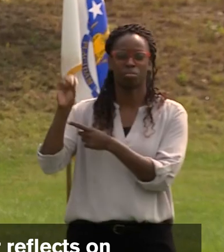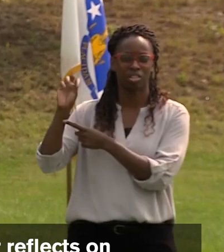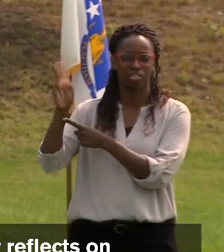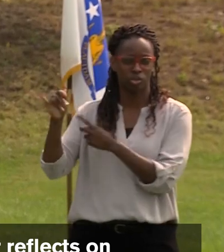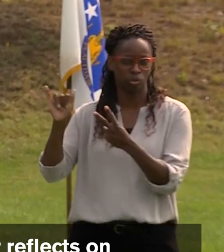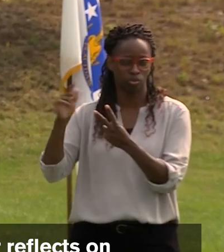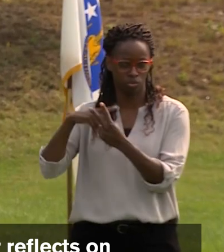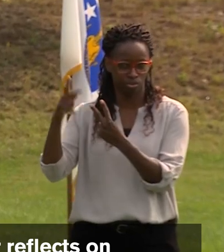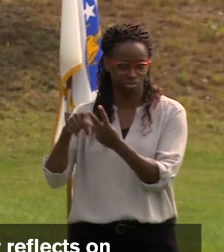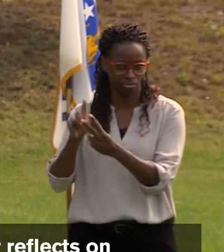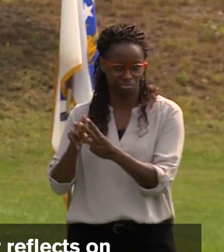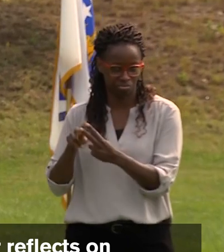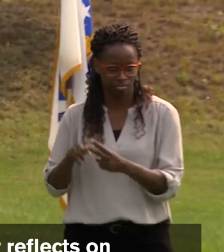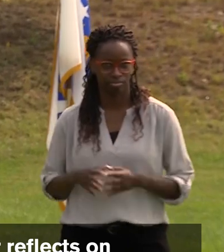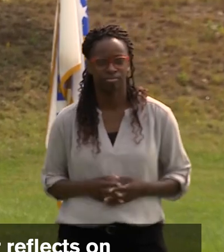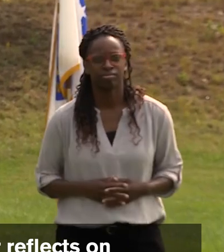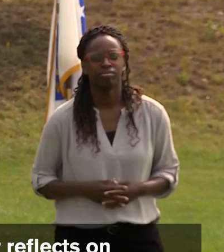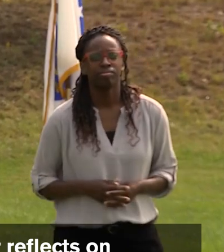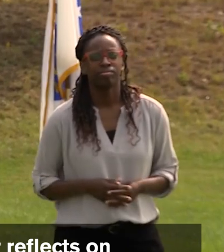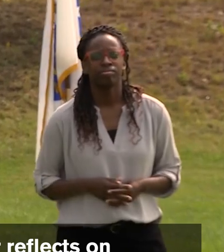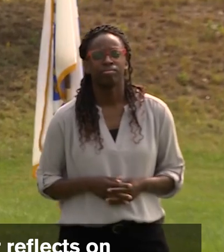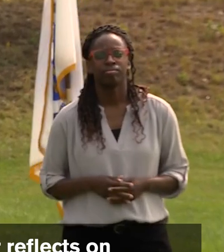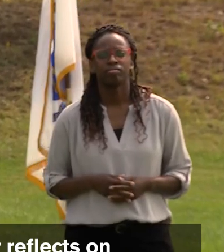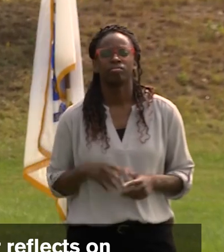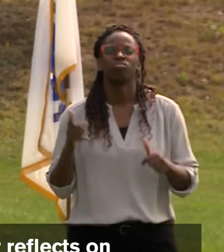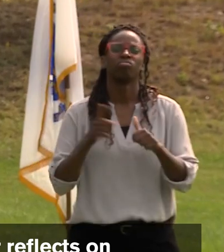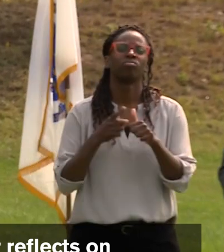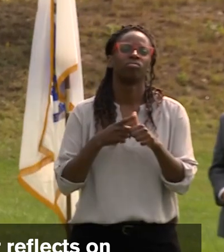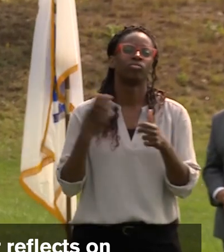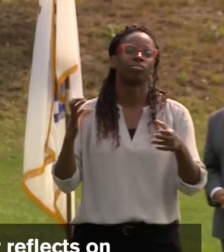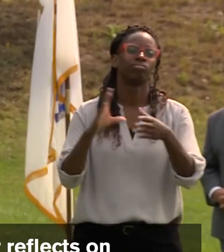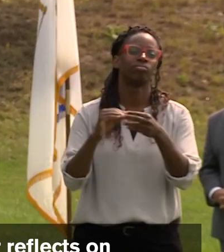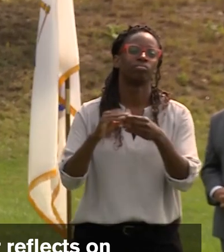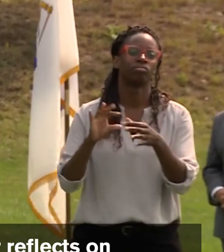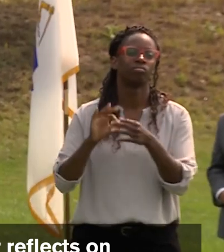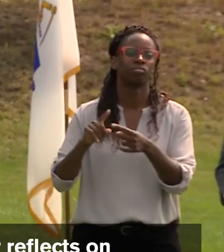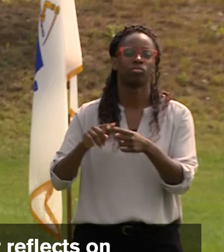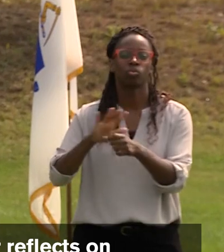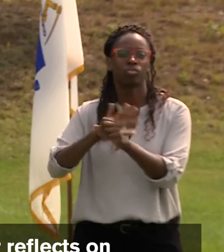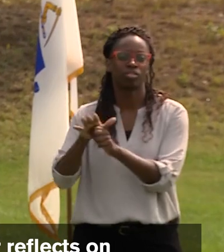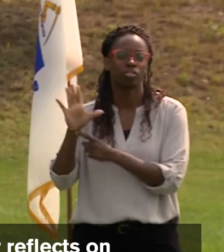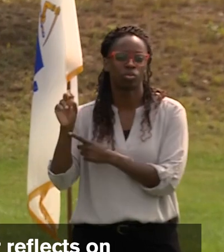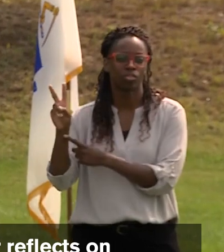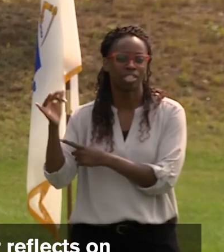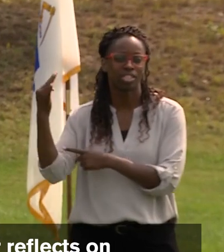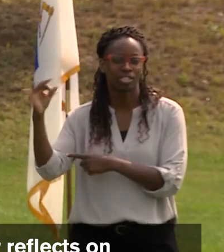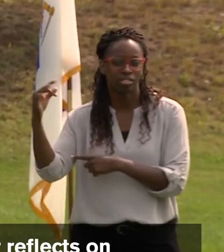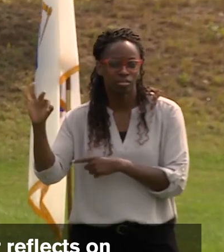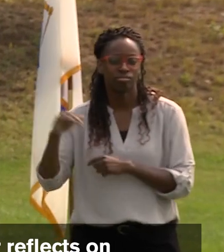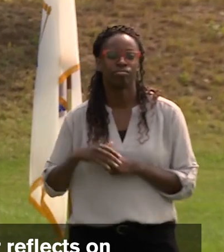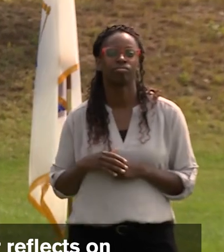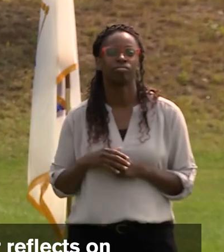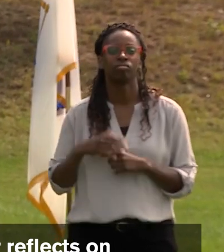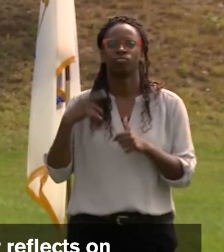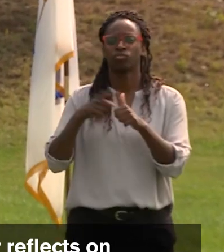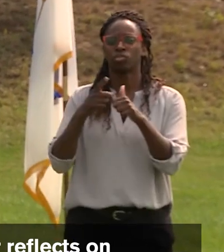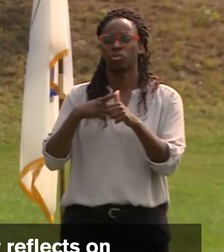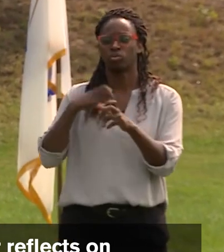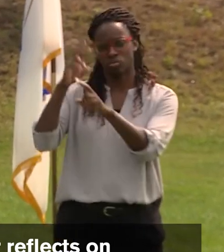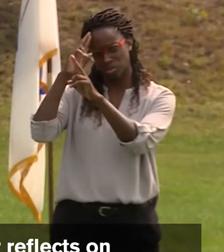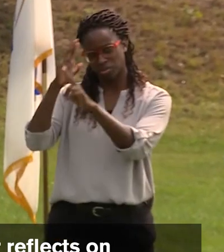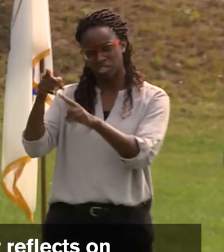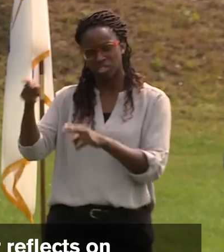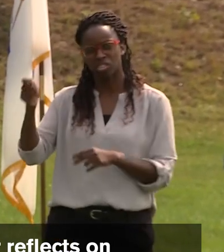I do want to take a minute to say a few words about the passing of Chief Justice Ralph Gants.